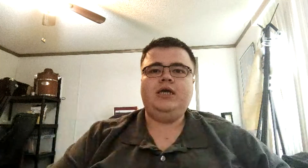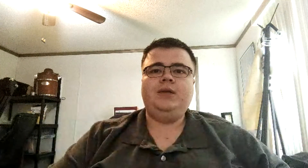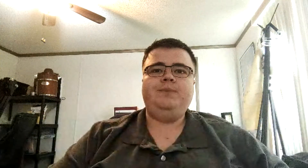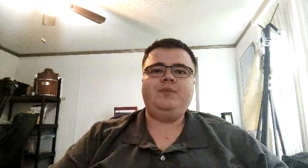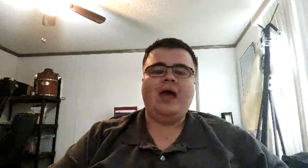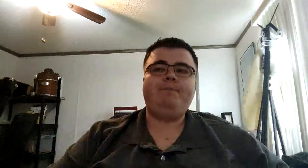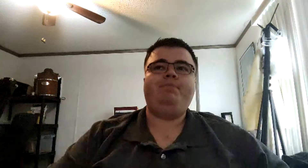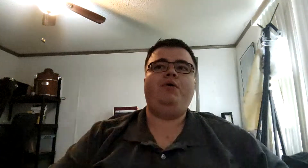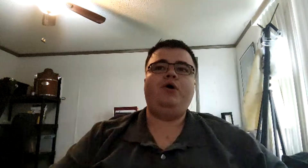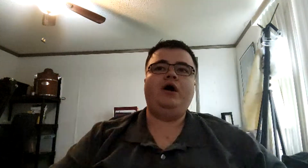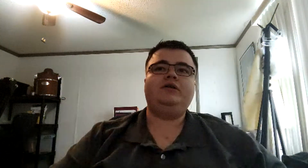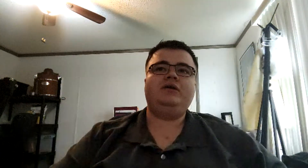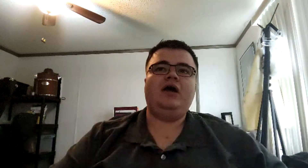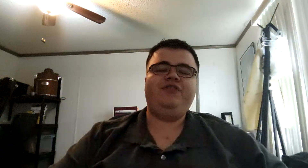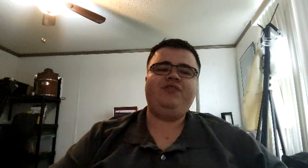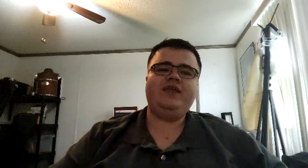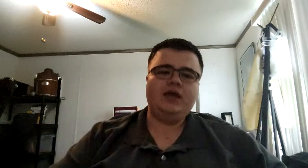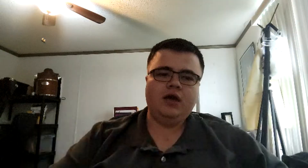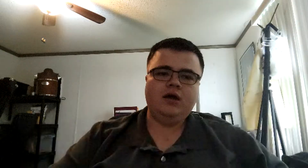Unfortunately, that part, I think